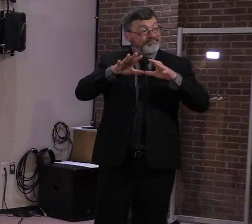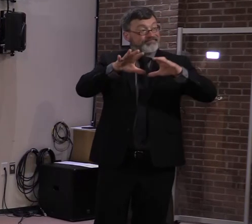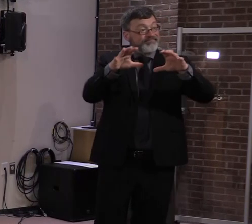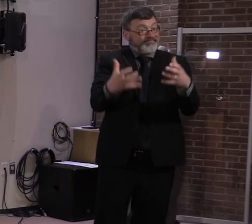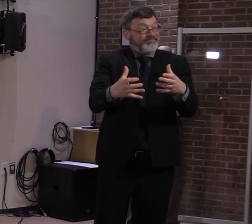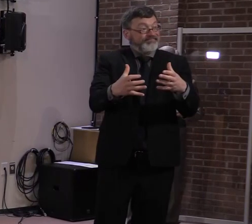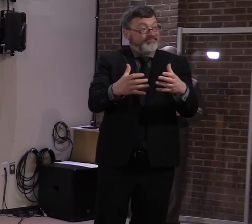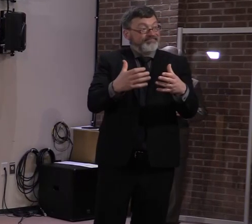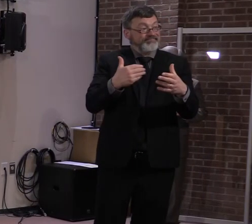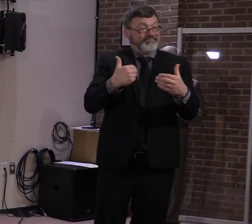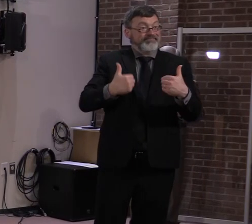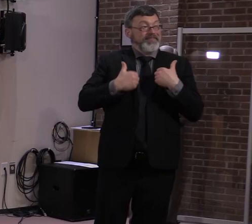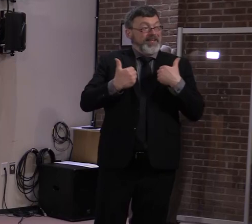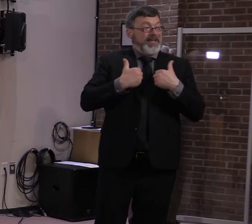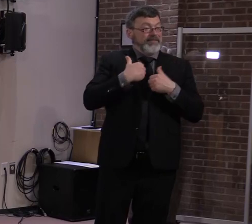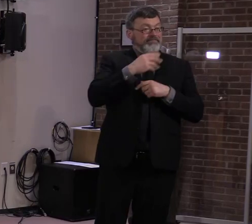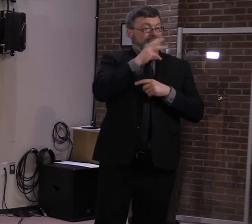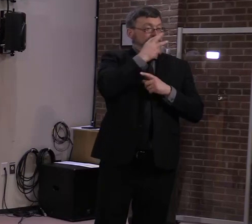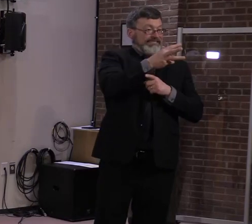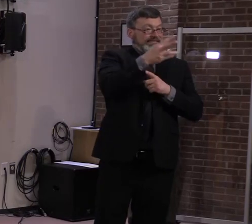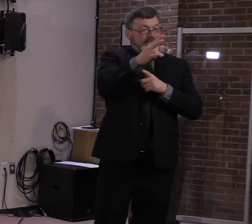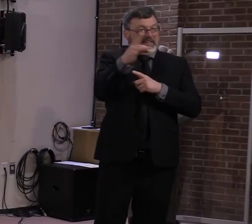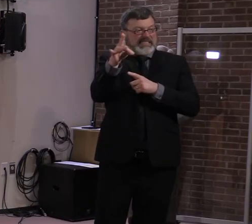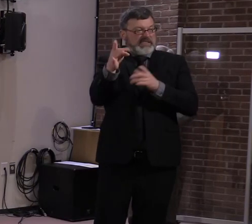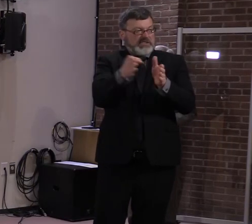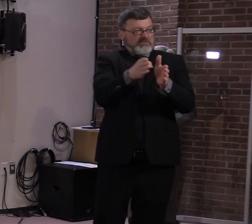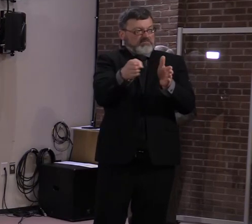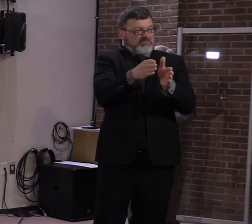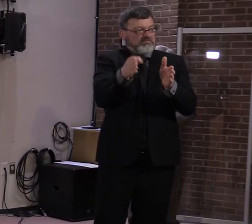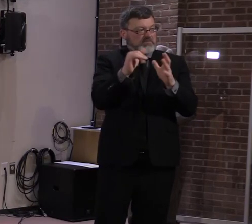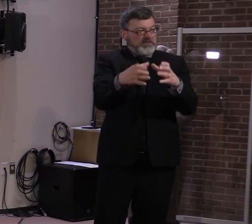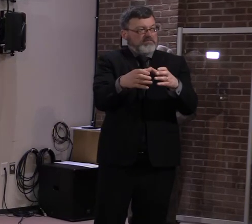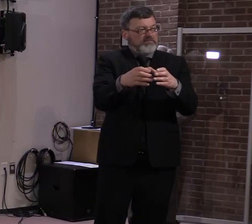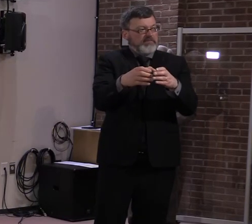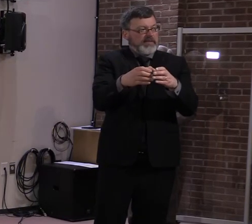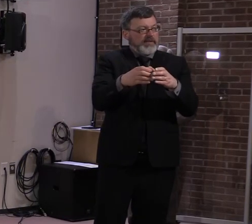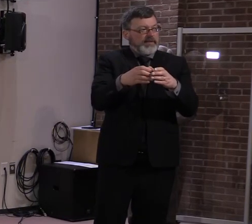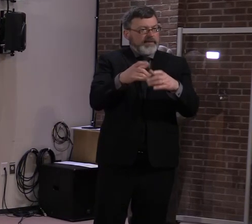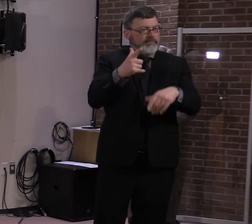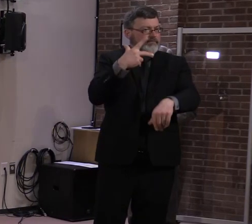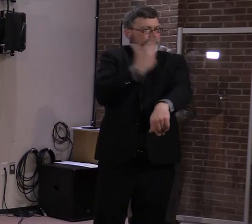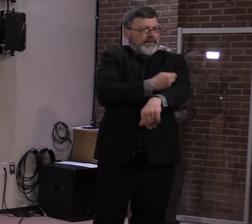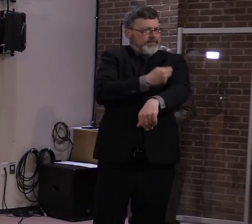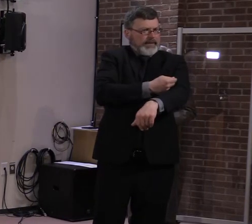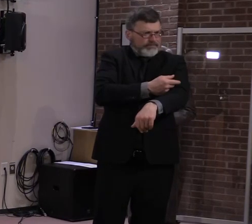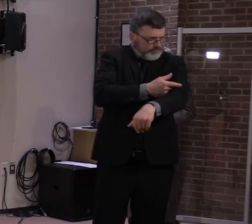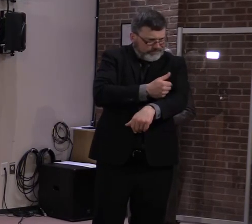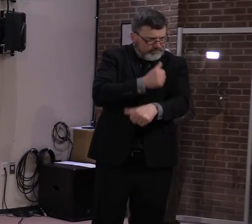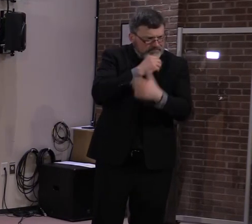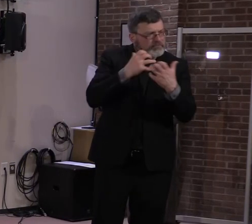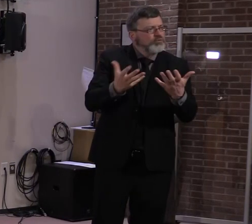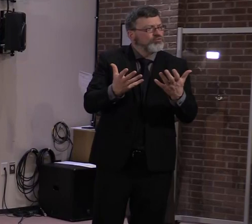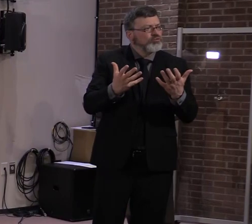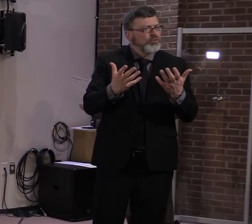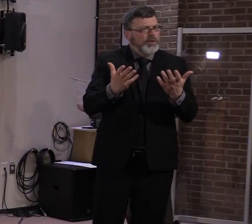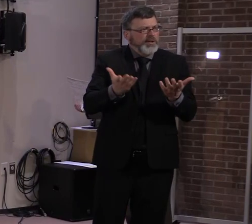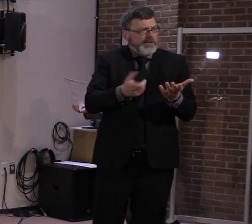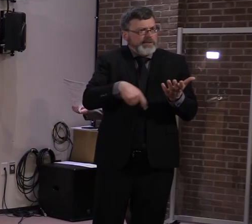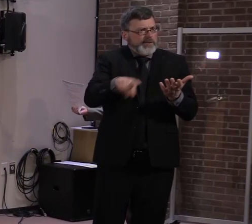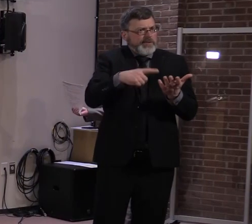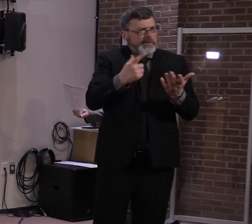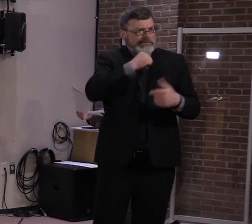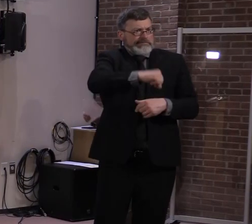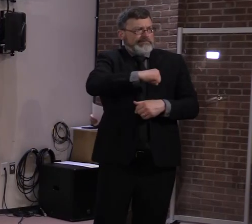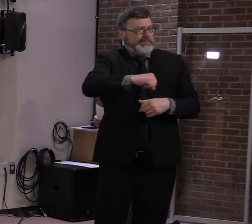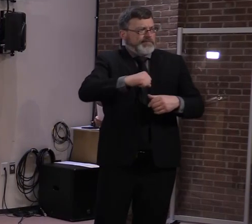that are not choosing to take a vaccine, what can be done, or is there a plan in place? Are you looking